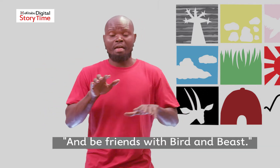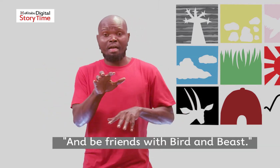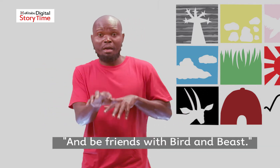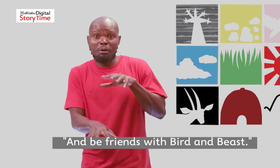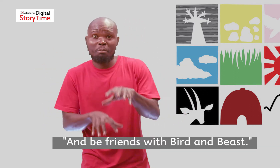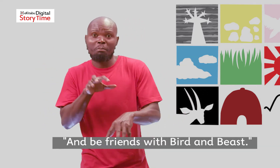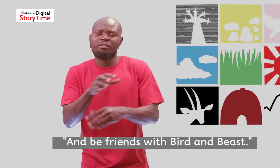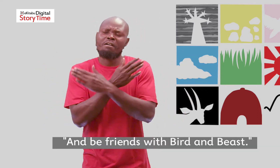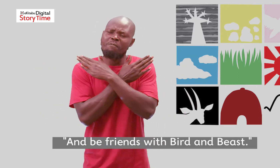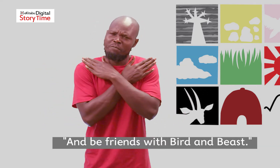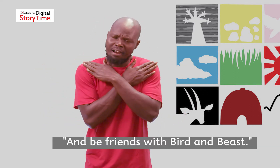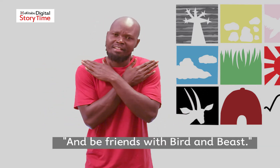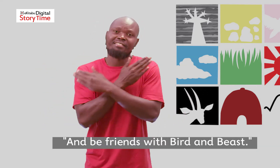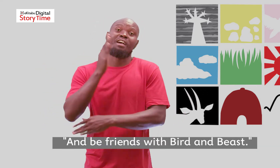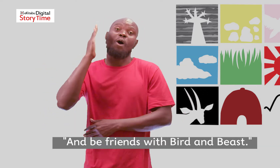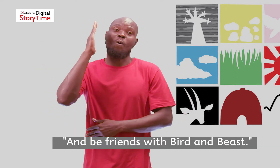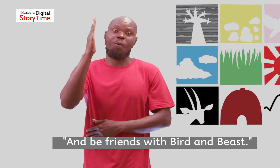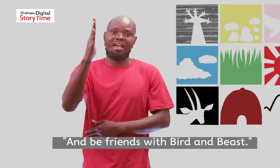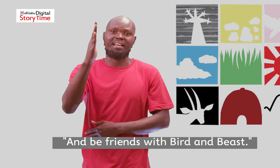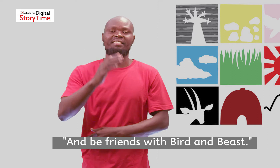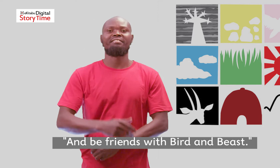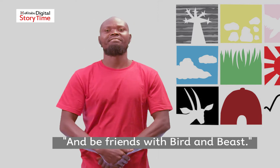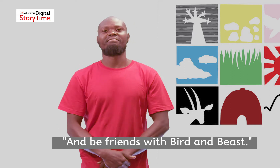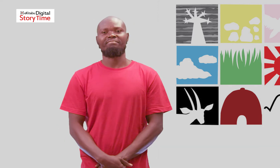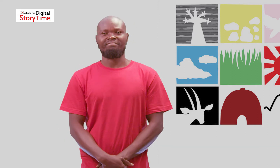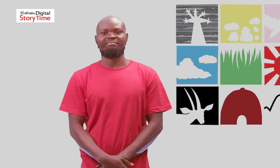and be friend with bird and beast.